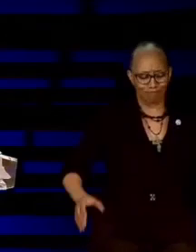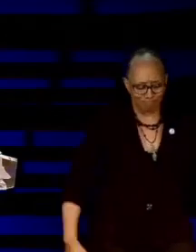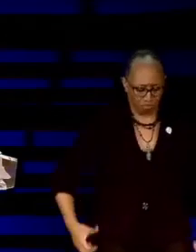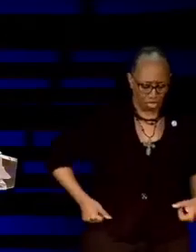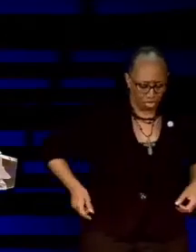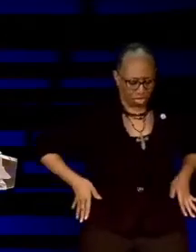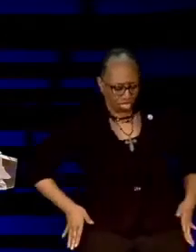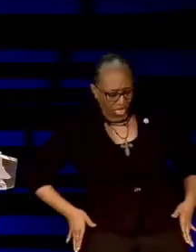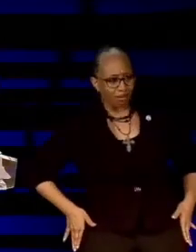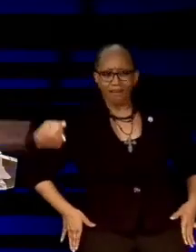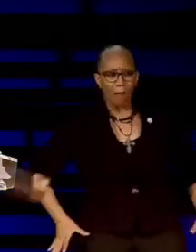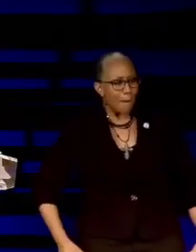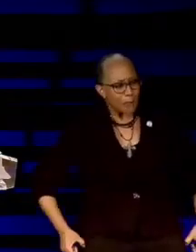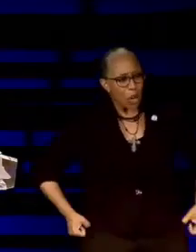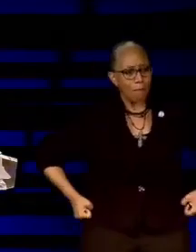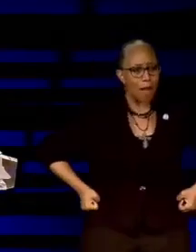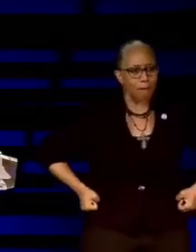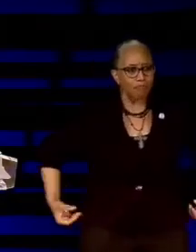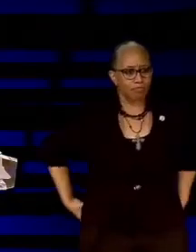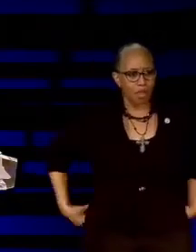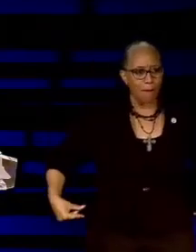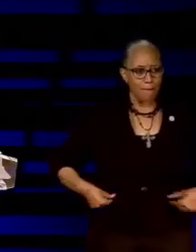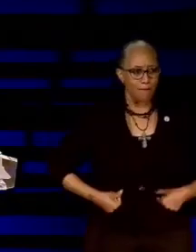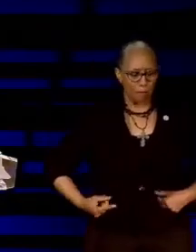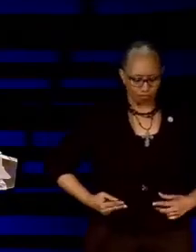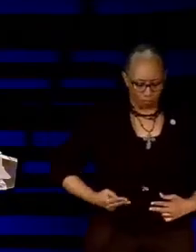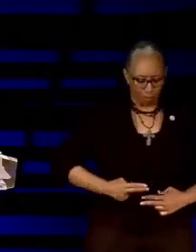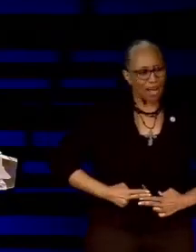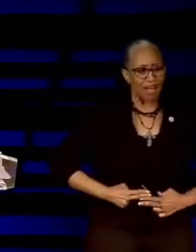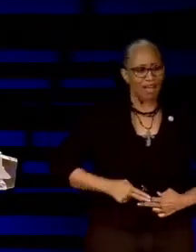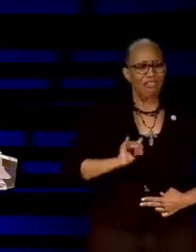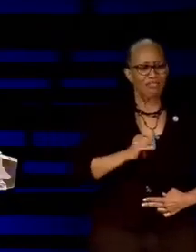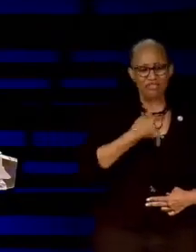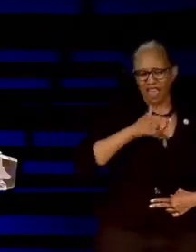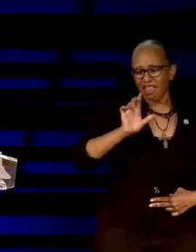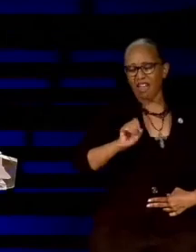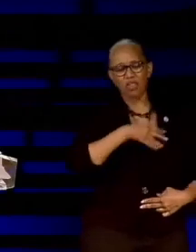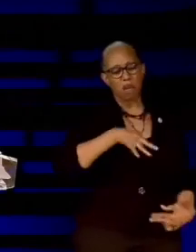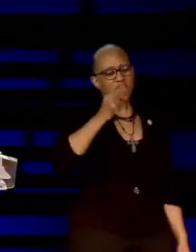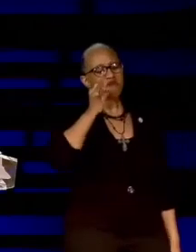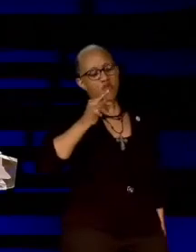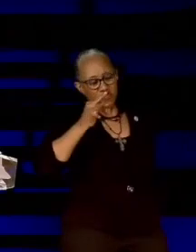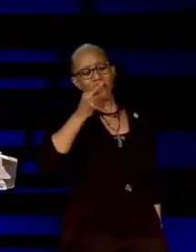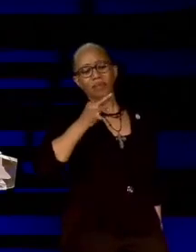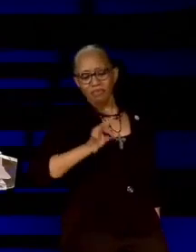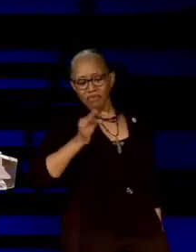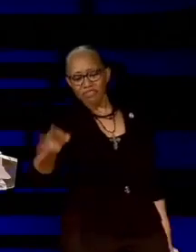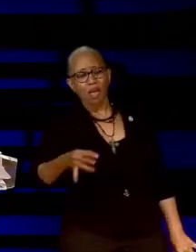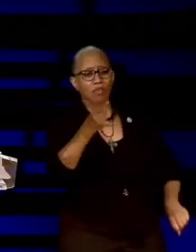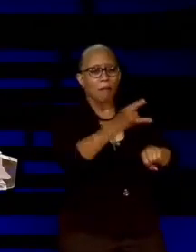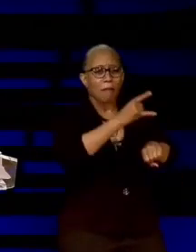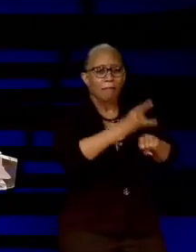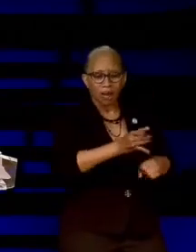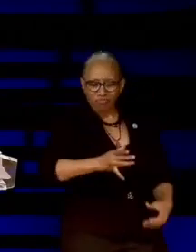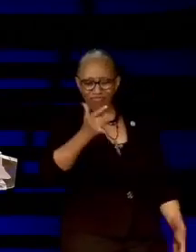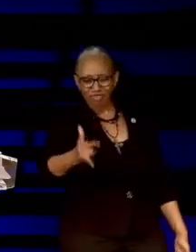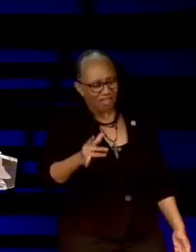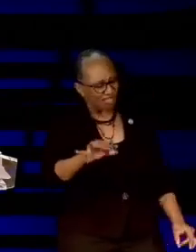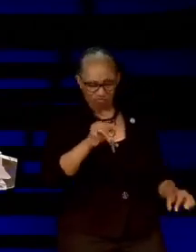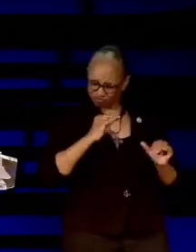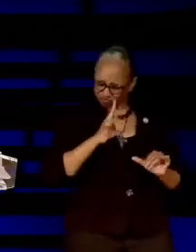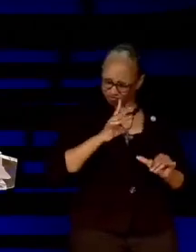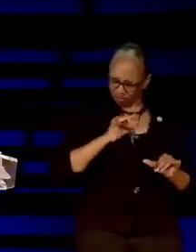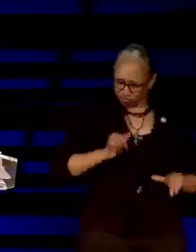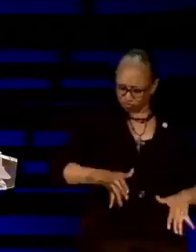your pants. Get turn around in your spirit. Put down your joint. Put down your liquor bottle. I'm dressing